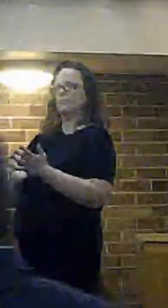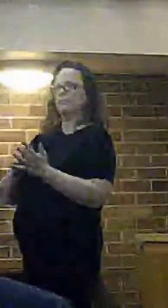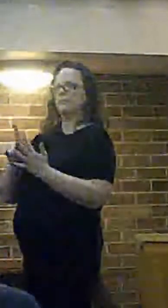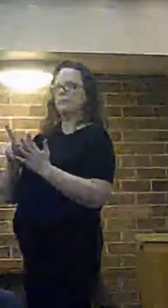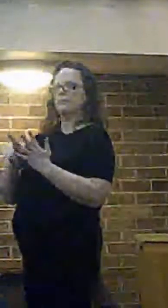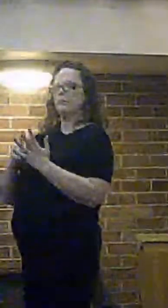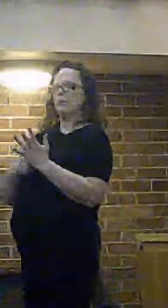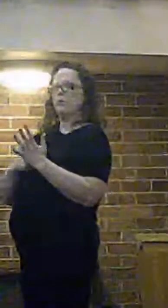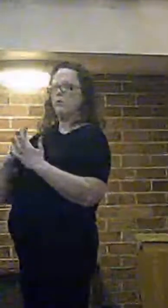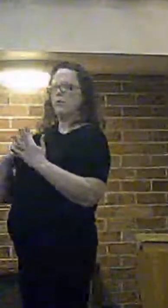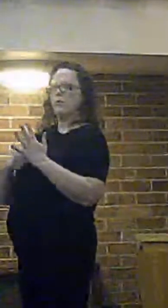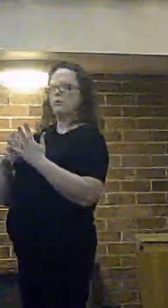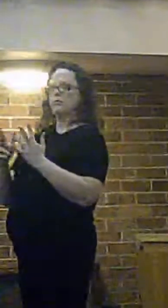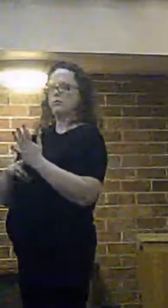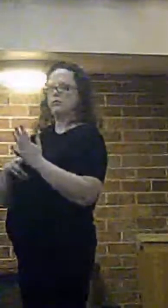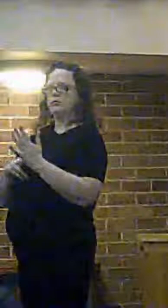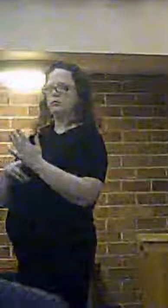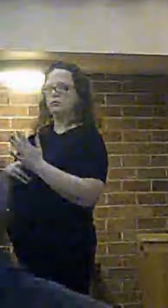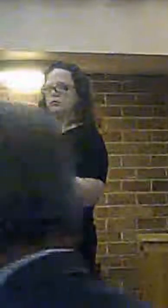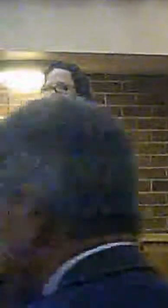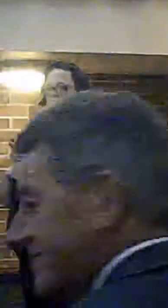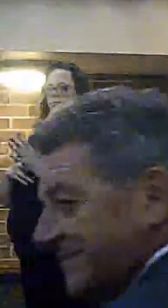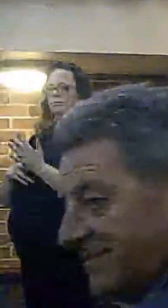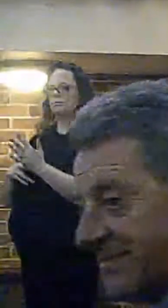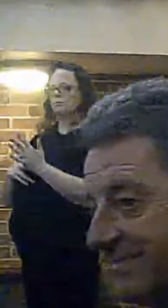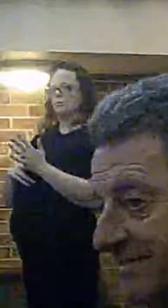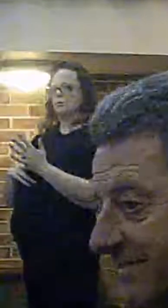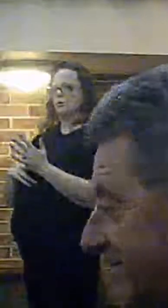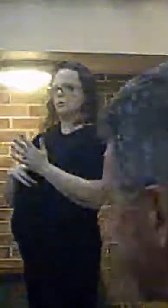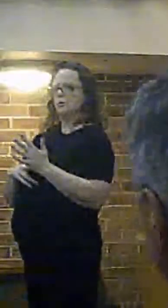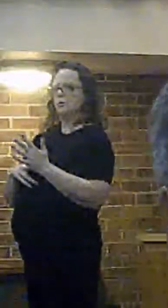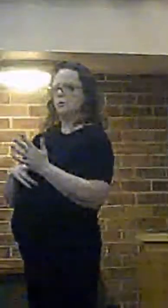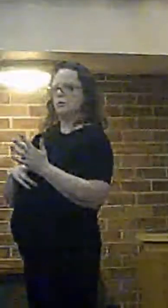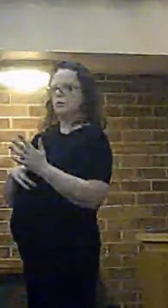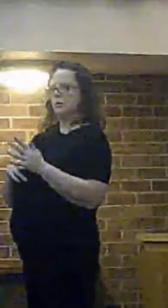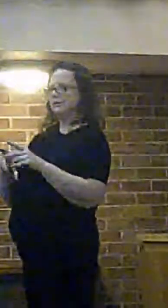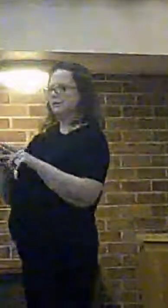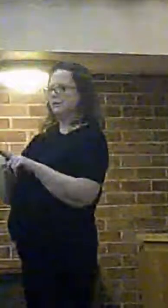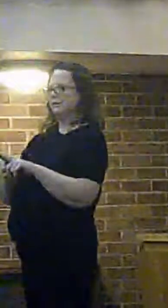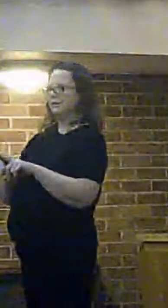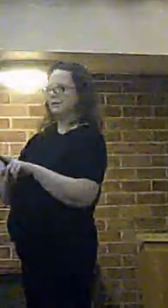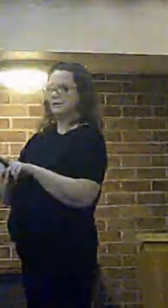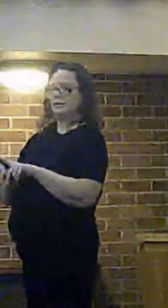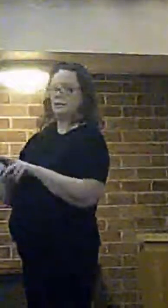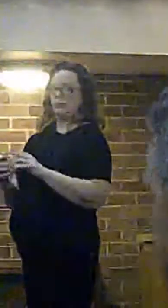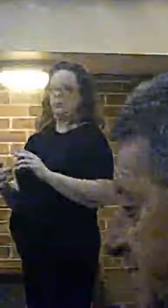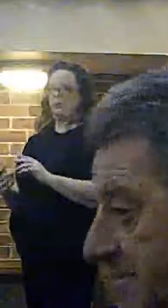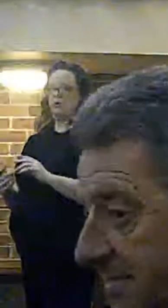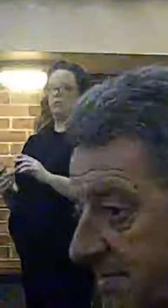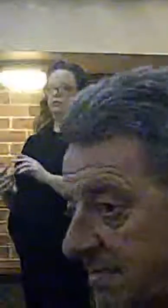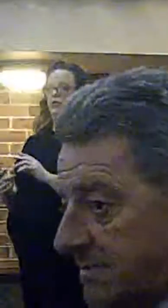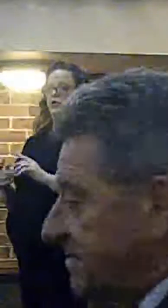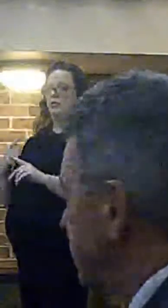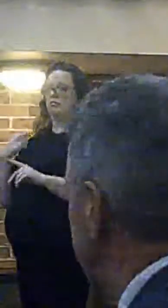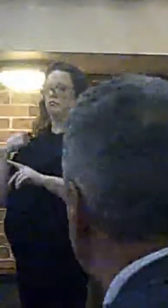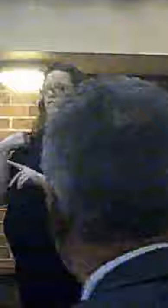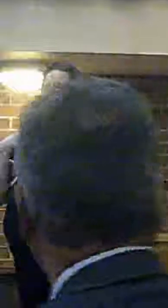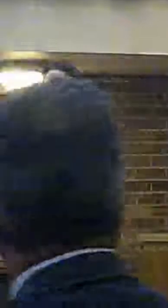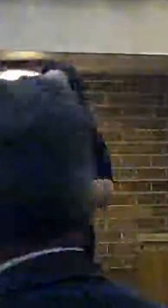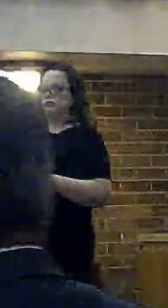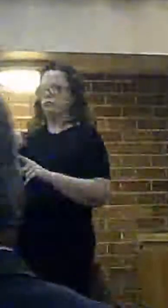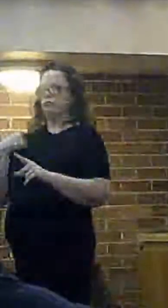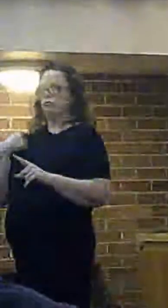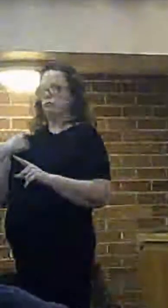Same as we do now. How do you get to Morton? It would be longer from Greasby than it is that's from Upton. Right. Well, yeah, that's right. We will increase response so times. So Morton lose out.